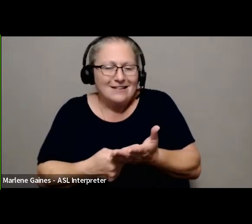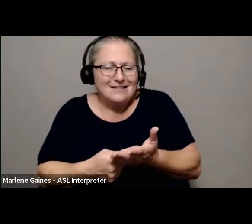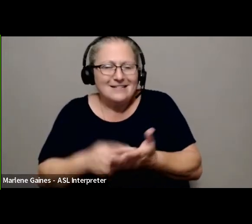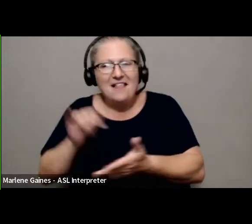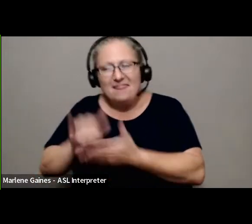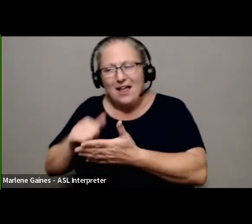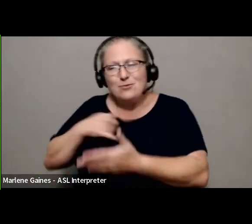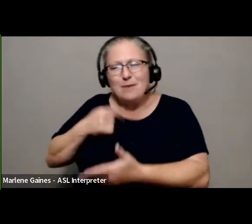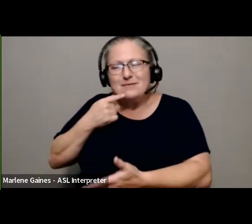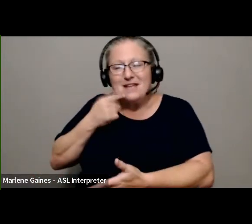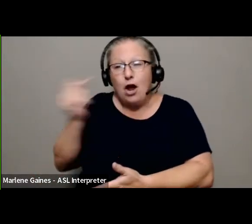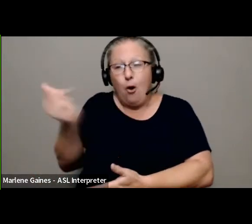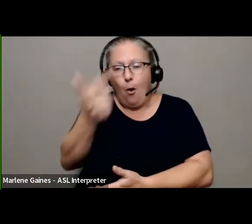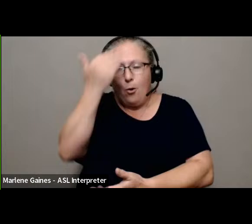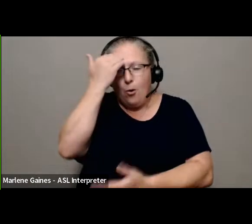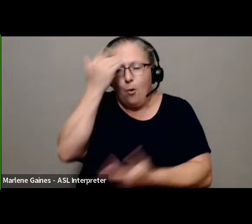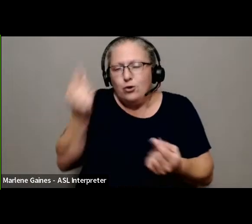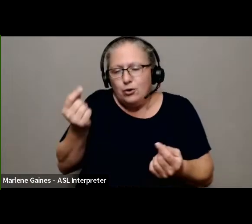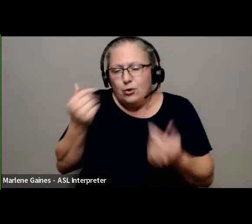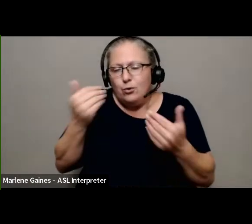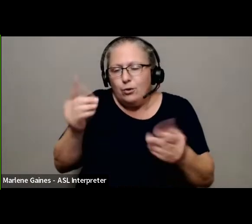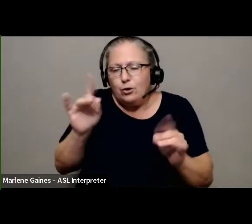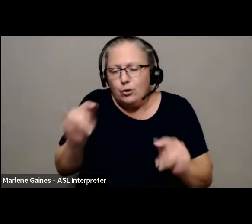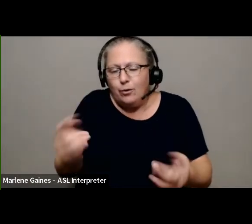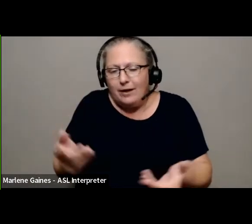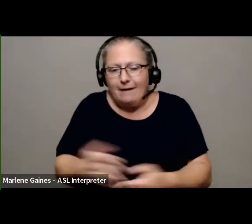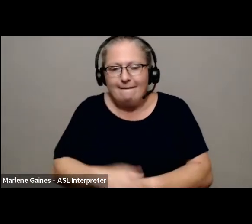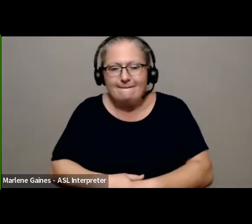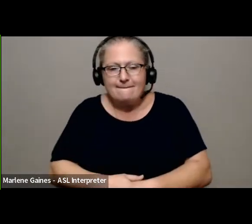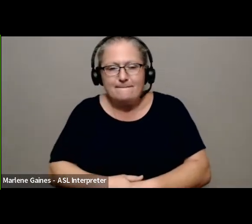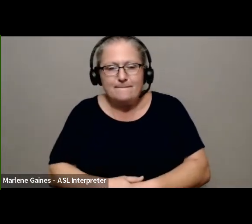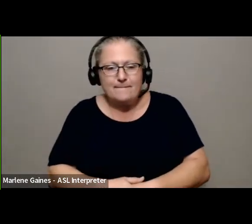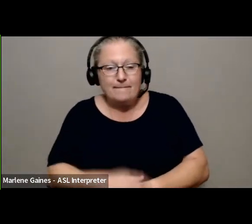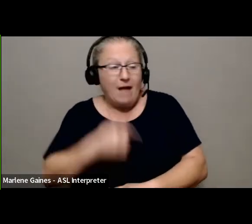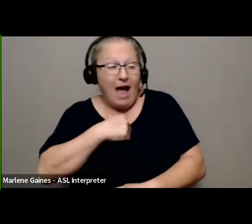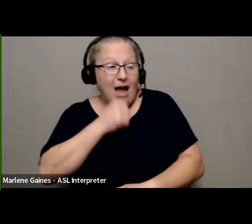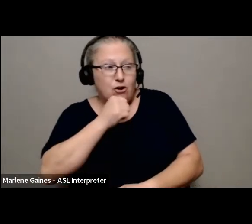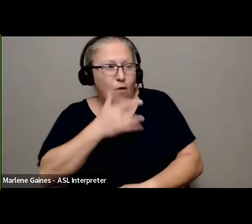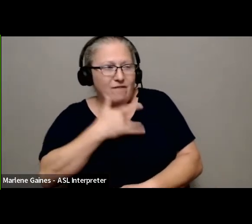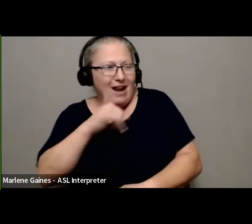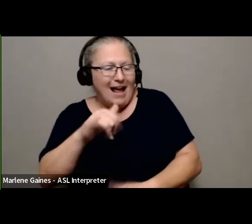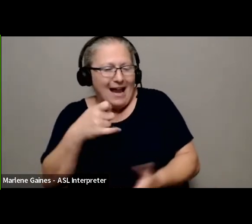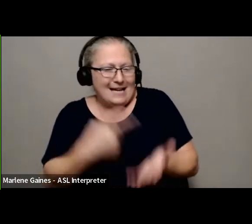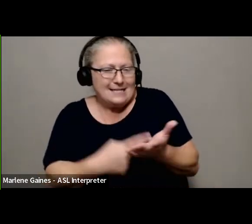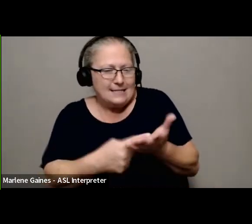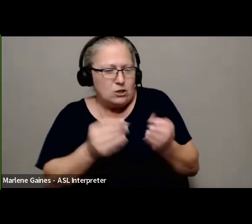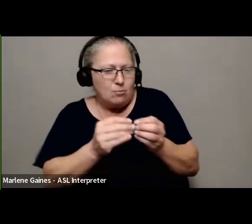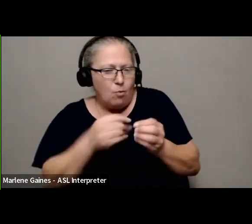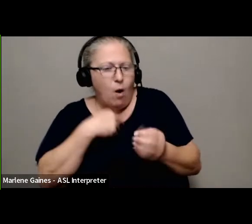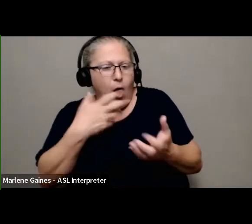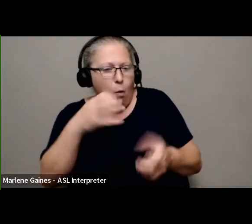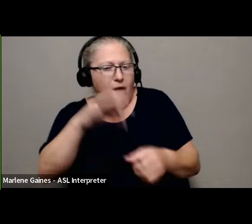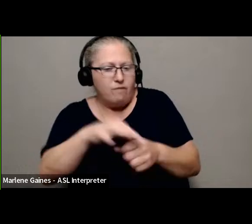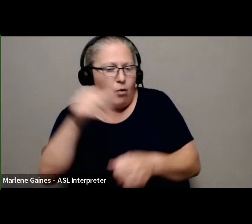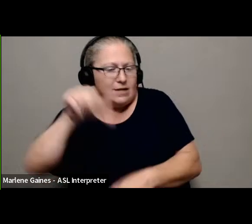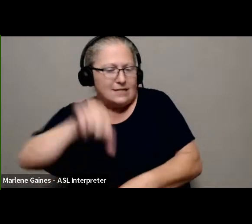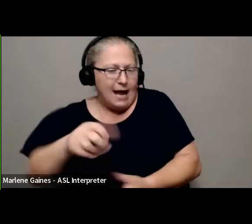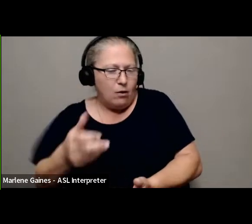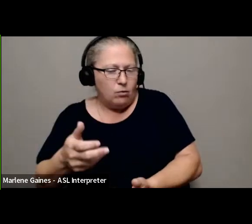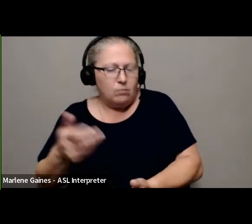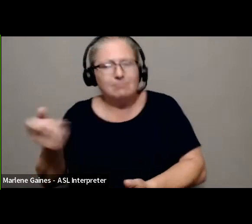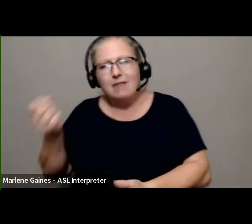was saying is like, you guys know what to do. Just Yeah. do it. I don't know how I to. don't feel like I need to discuss it anymore. I just would vote it down.